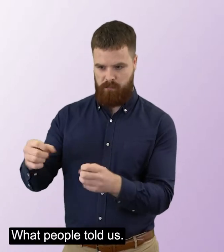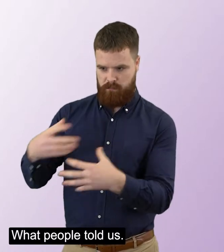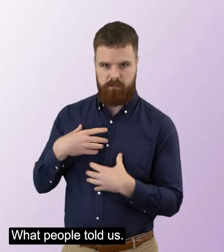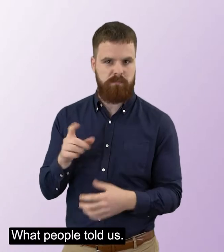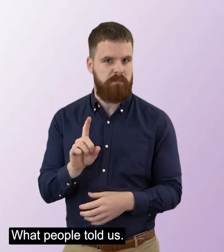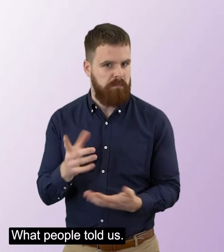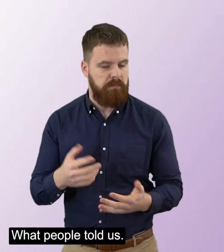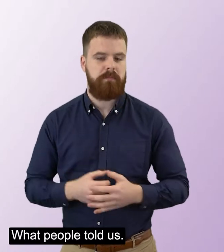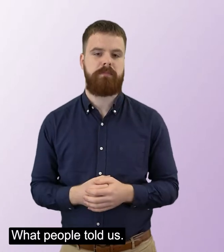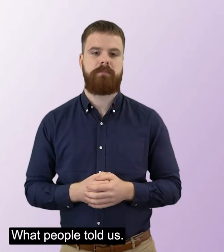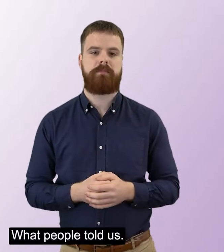What people told us